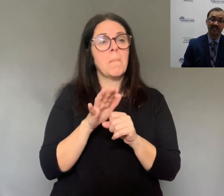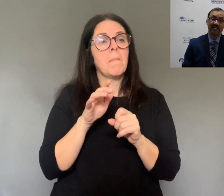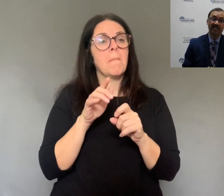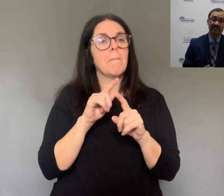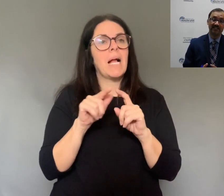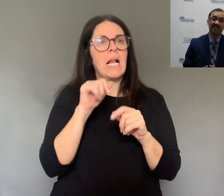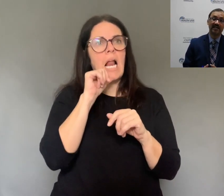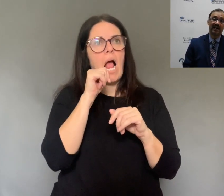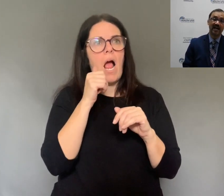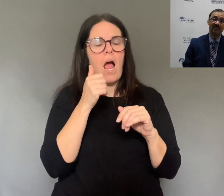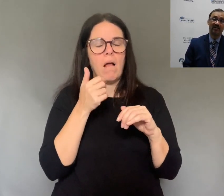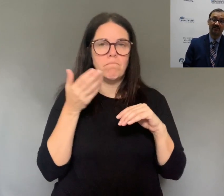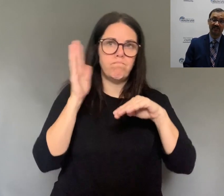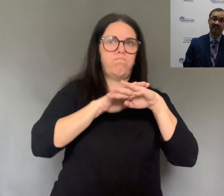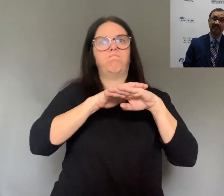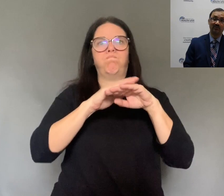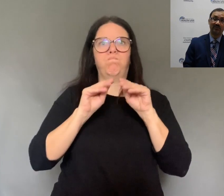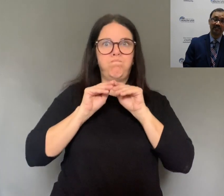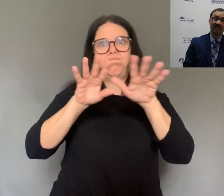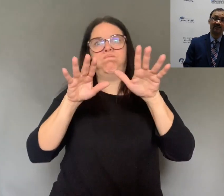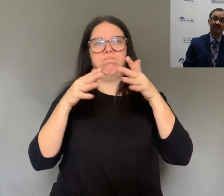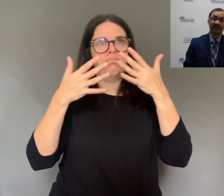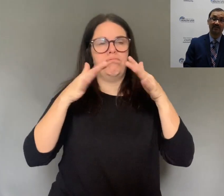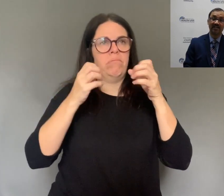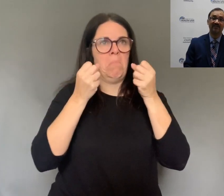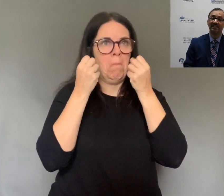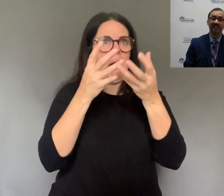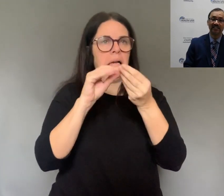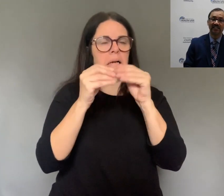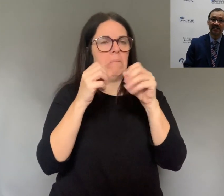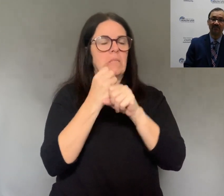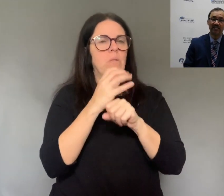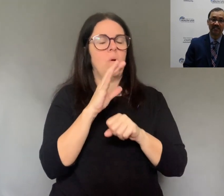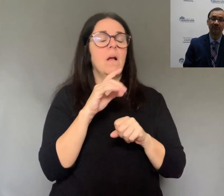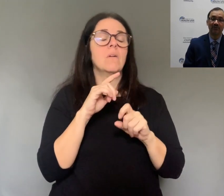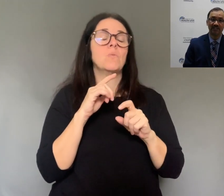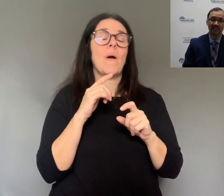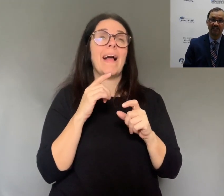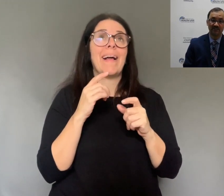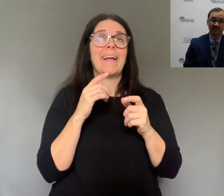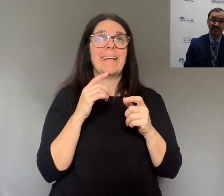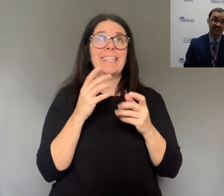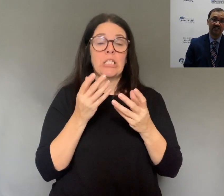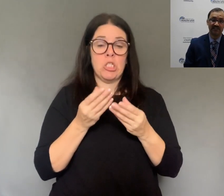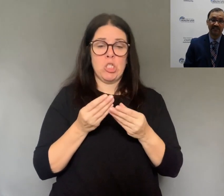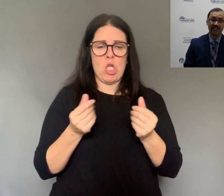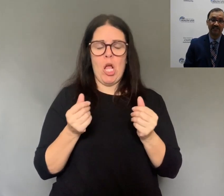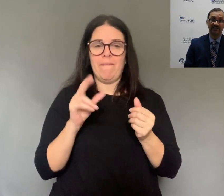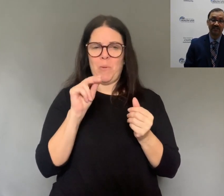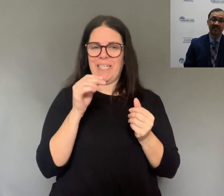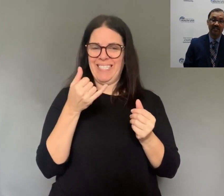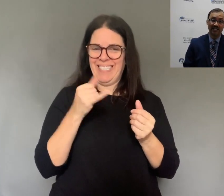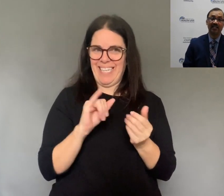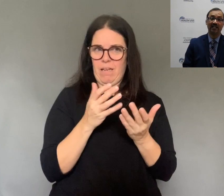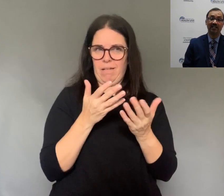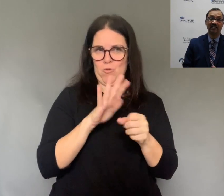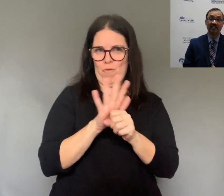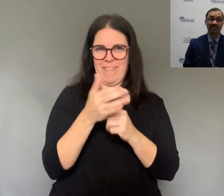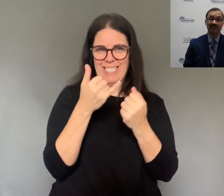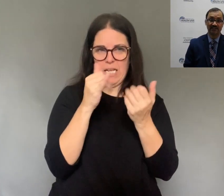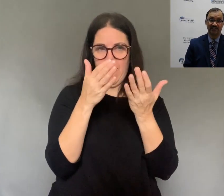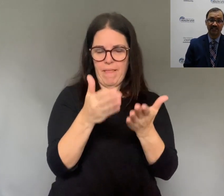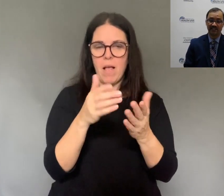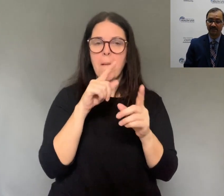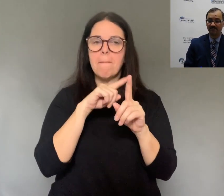outbreaks. And since that happened, obviously we haven't seen that many increase in the number of cases. There are still cases in